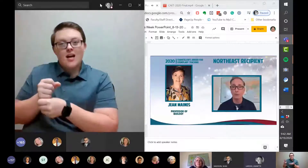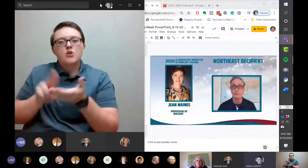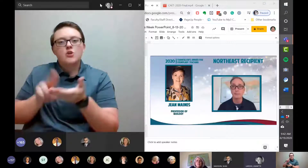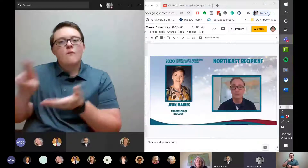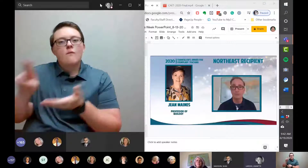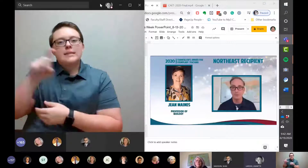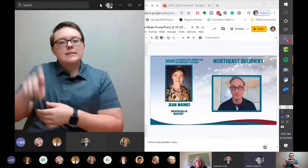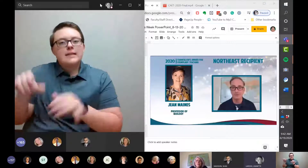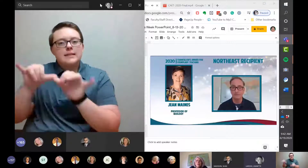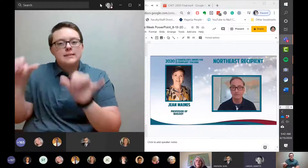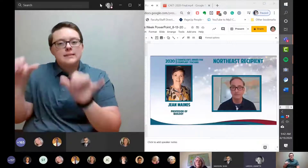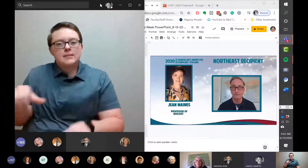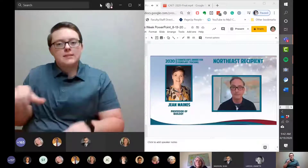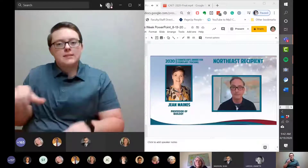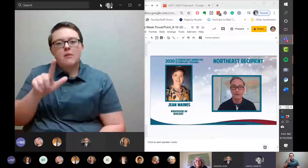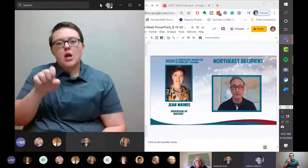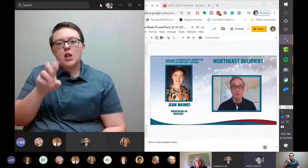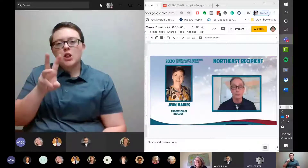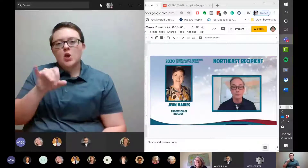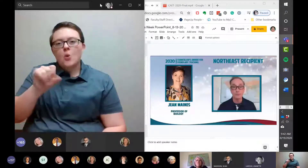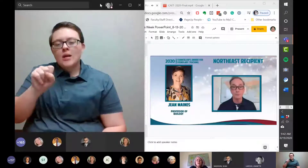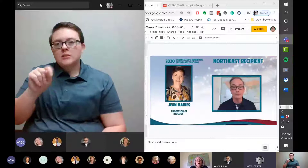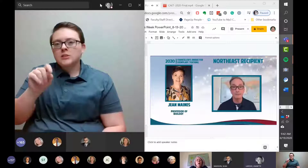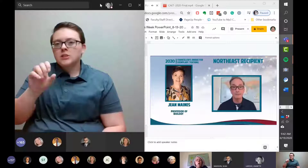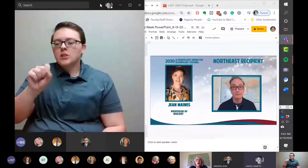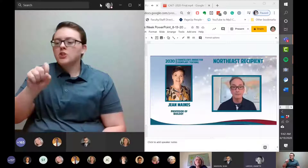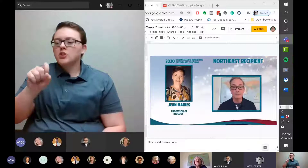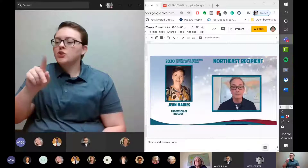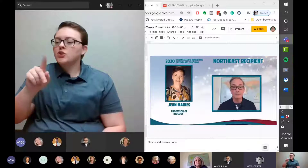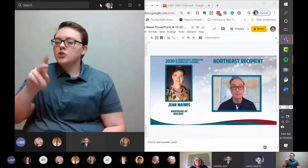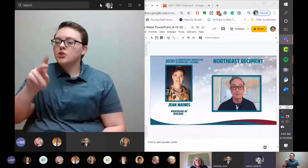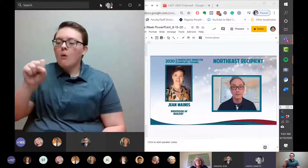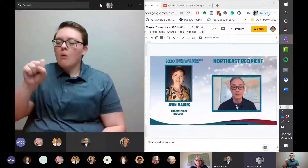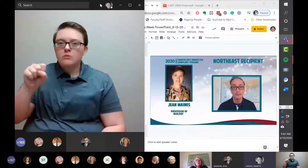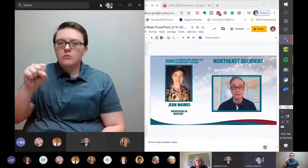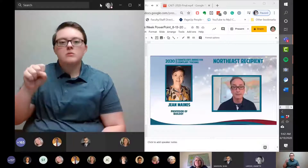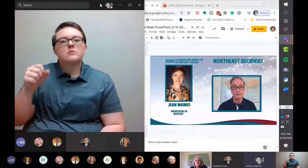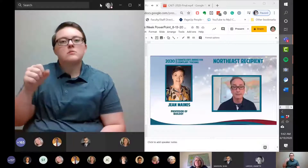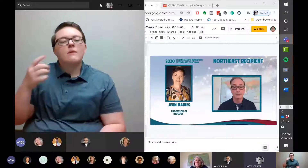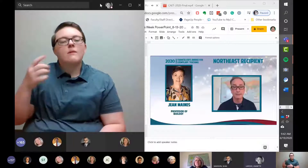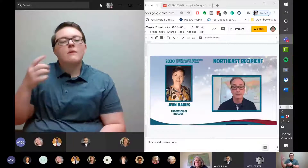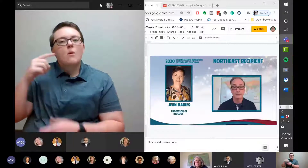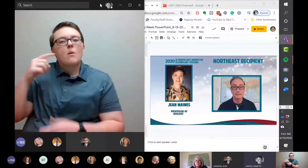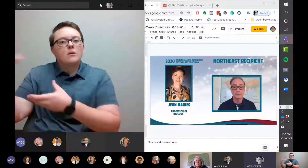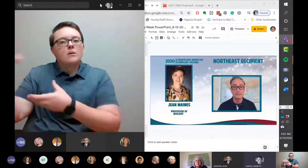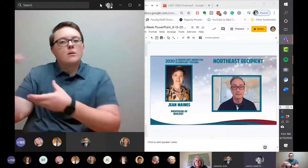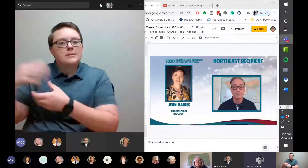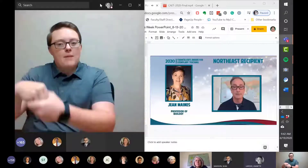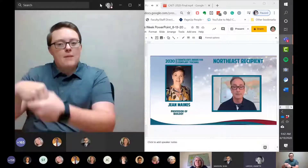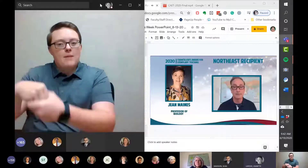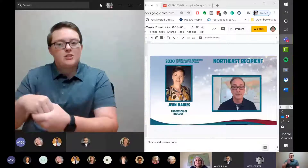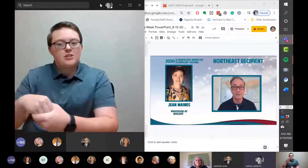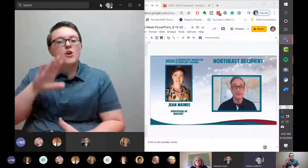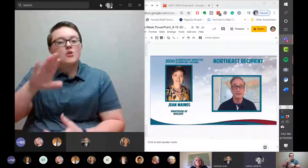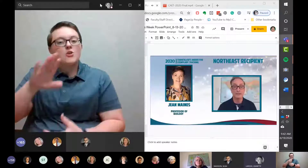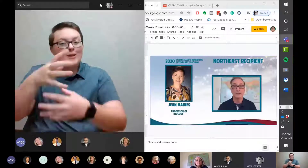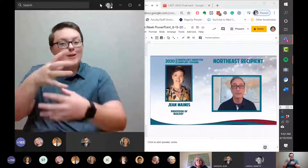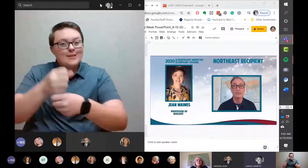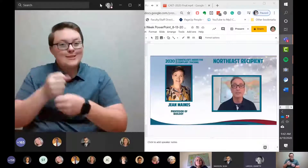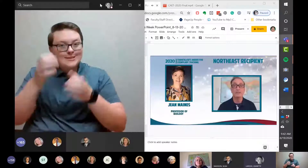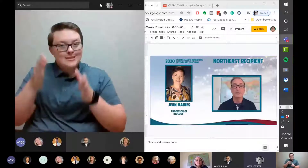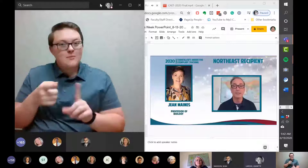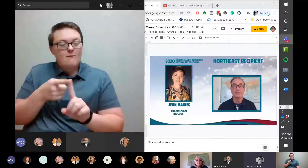for Minority Participation. Your recipient from Northeast is Professor